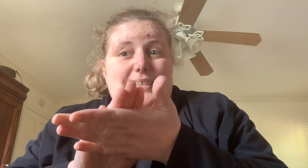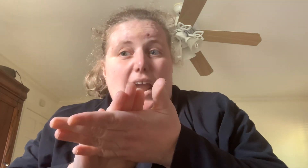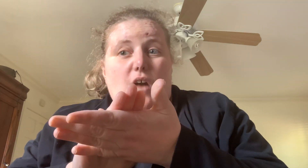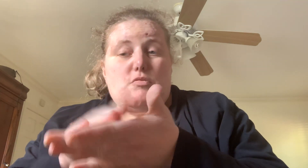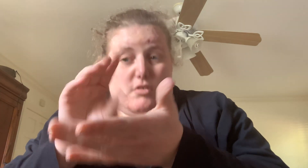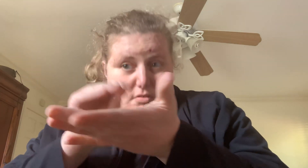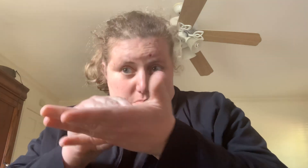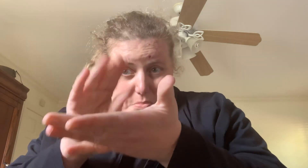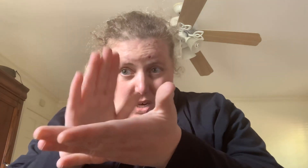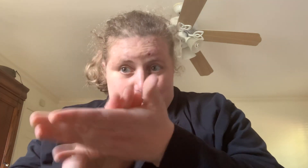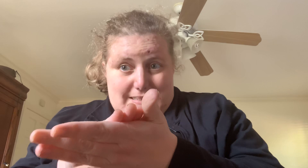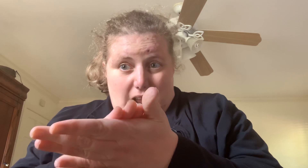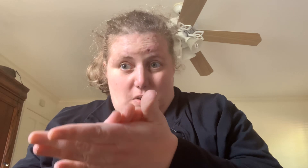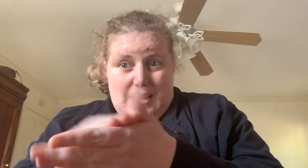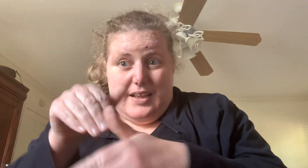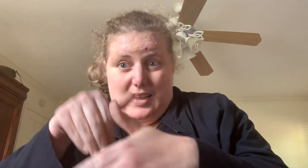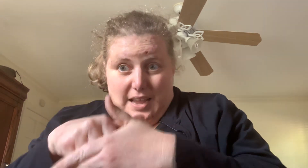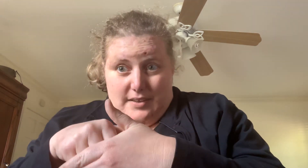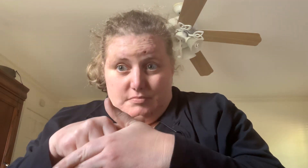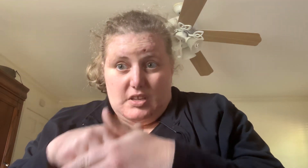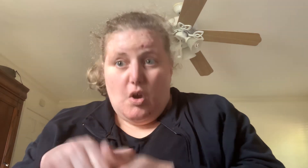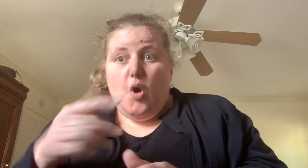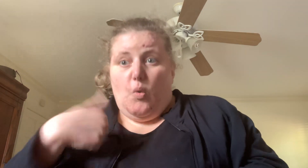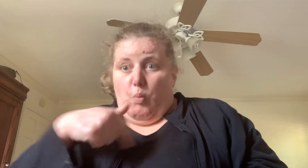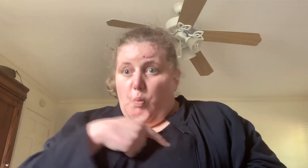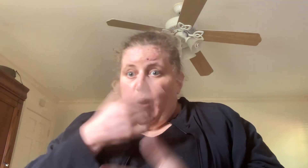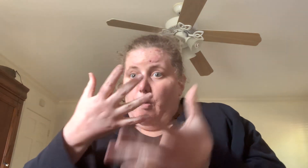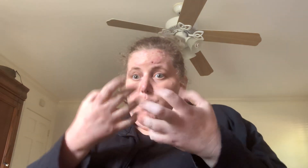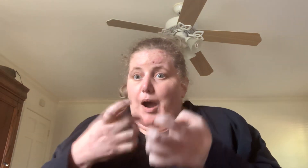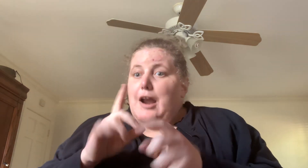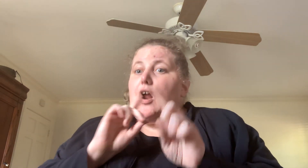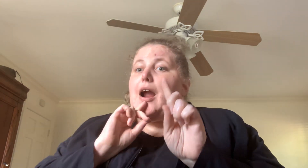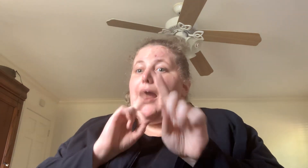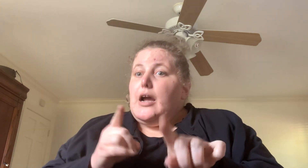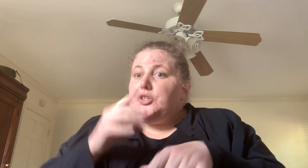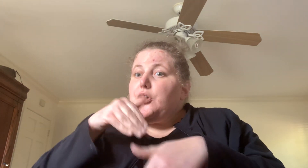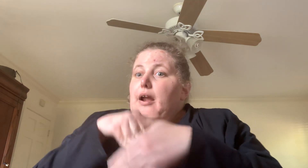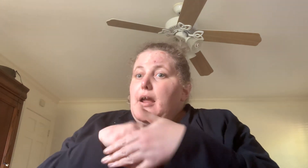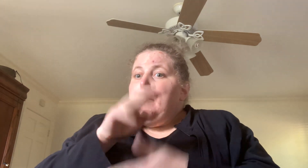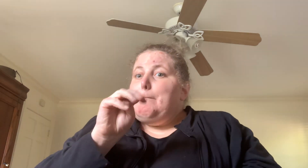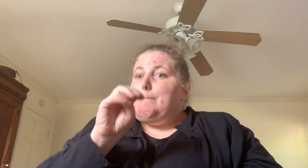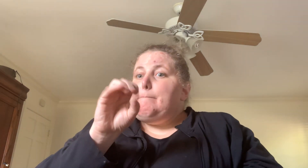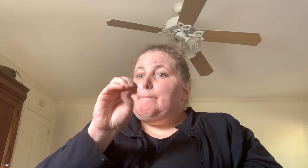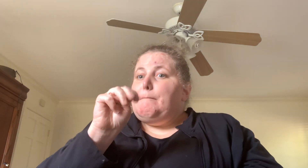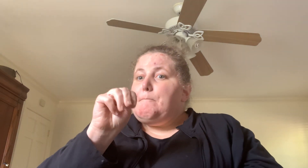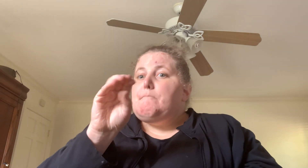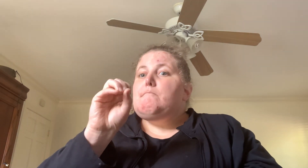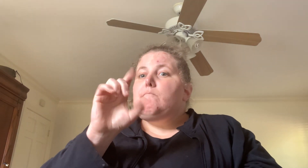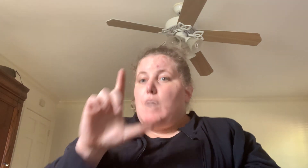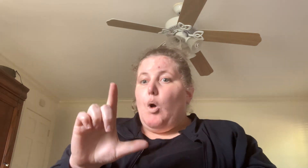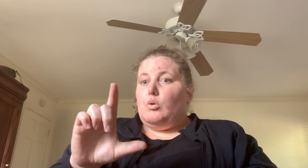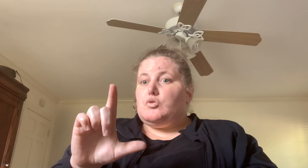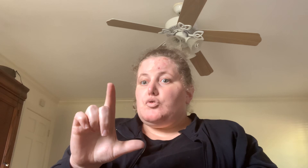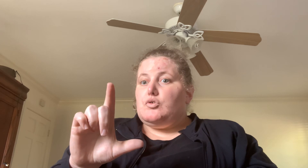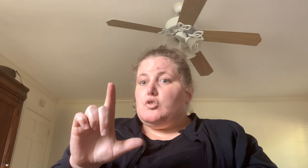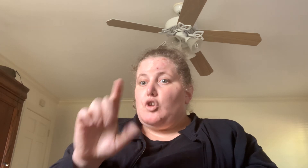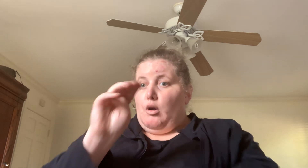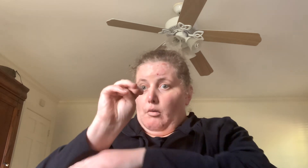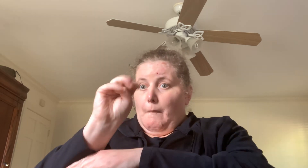from grams to moles. So my answer has to be expressed in moles. So if that's the case, I'm going to divide away my